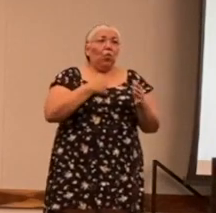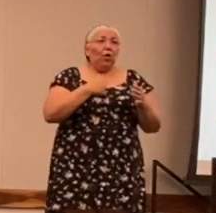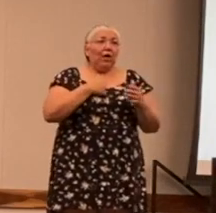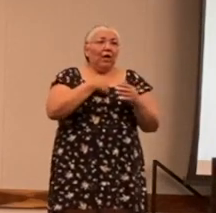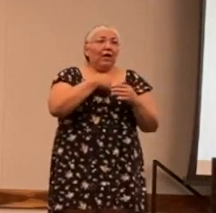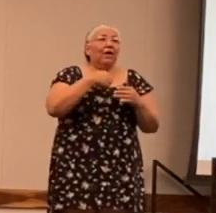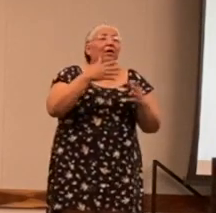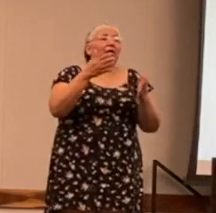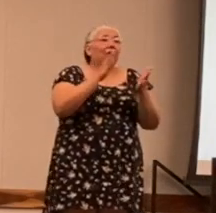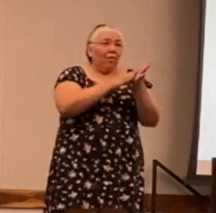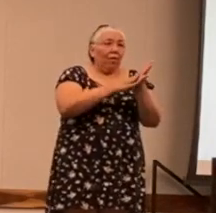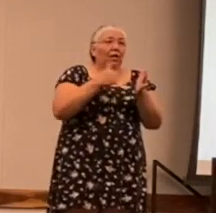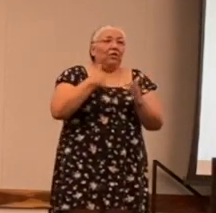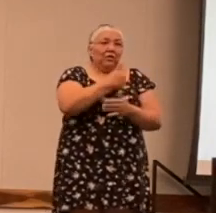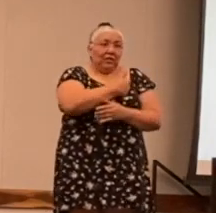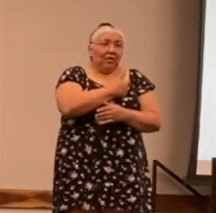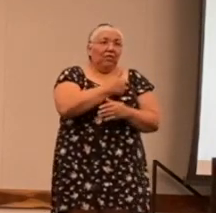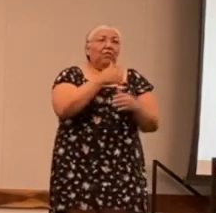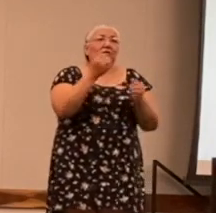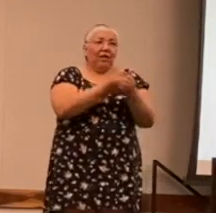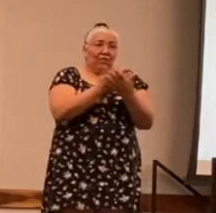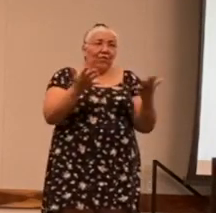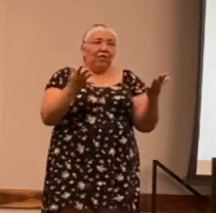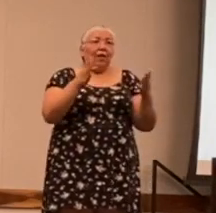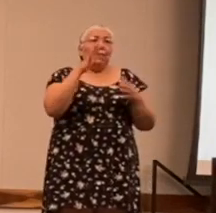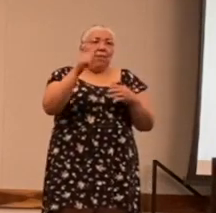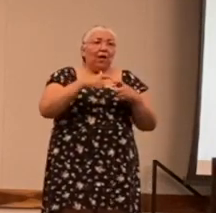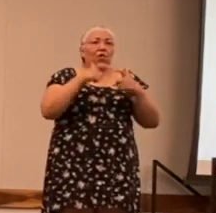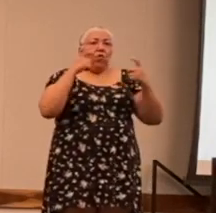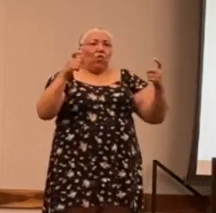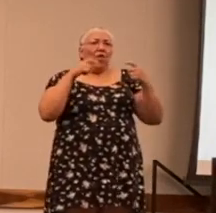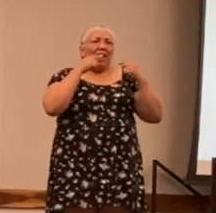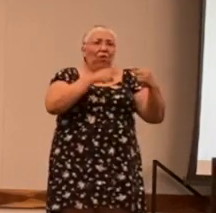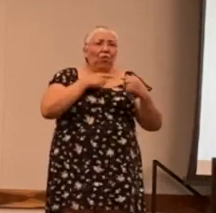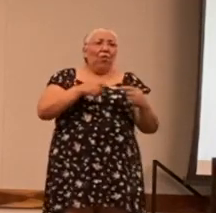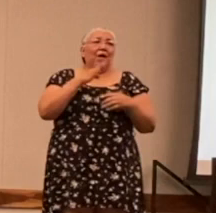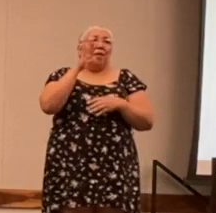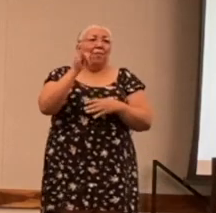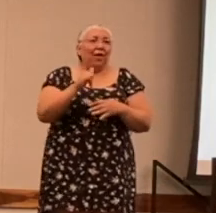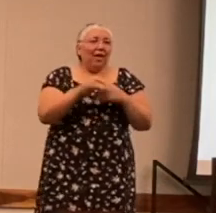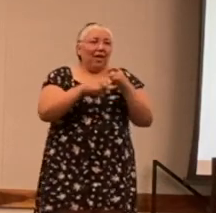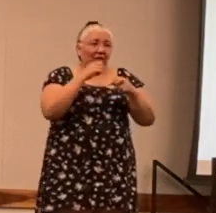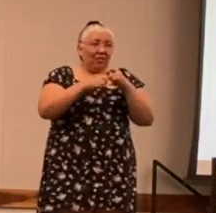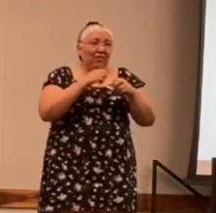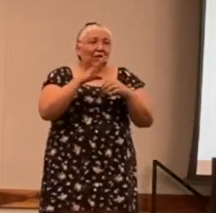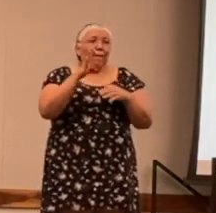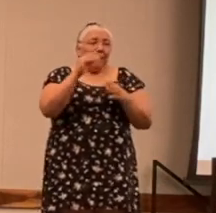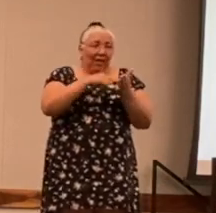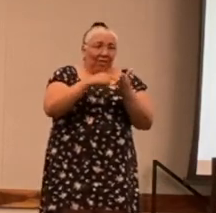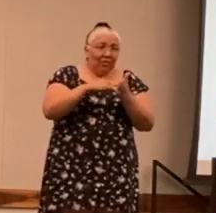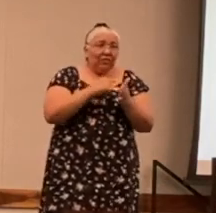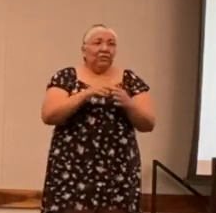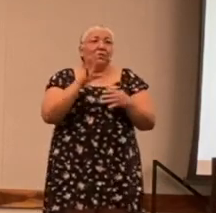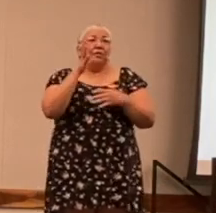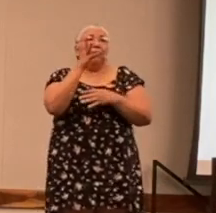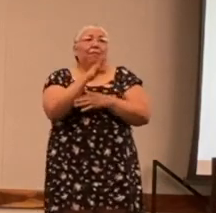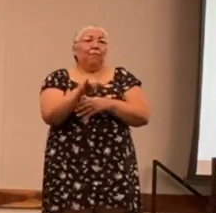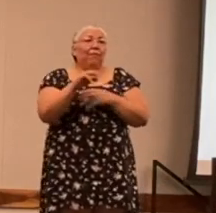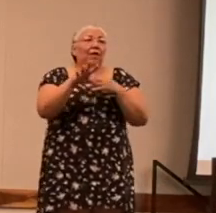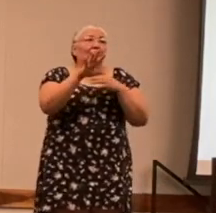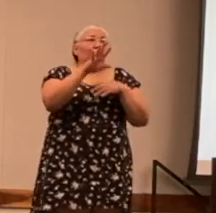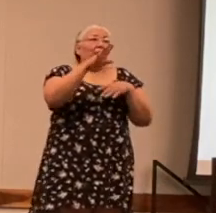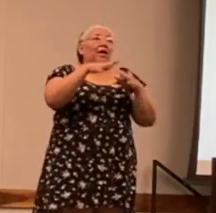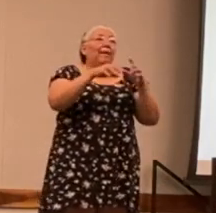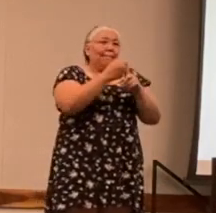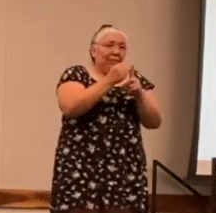in everything by great endurance, by afflictions, by hardships, by difficulties, by beatings, by imprisonments, by riots, by labors,